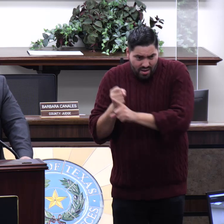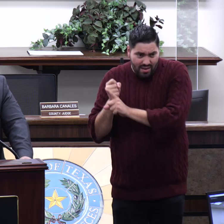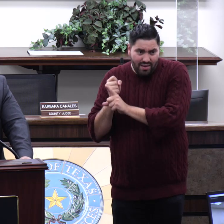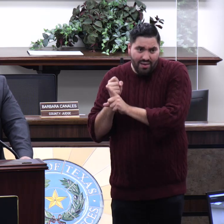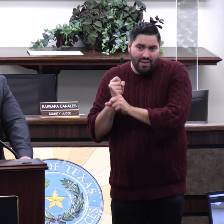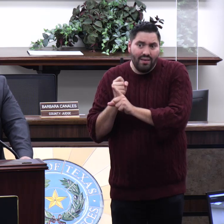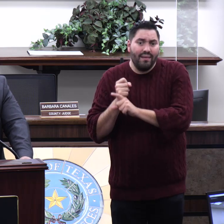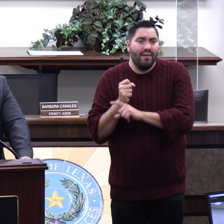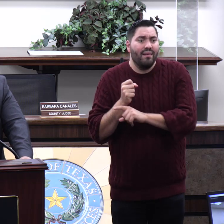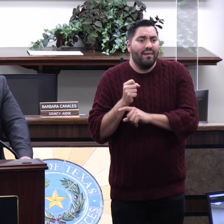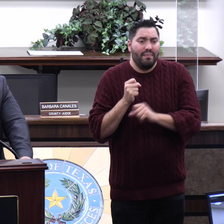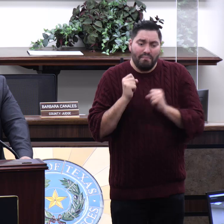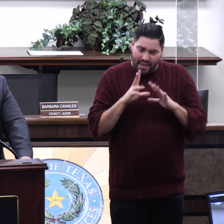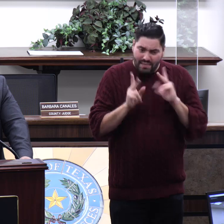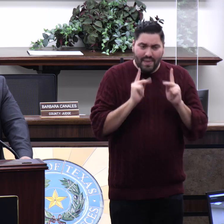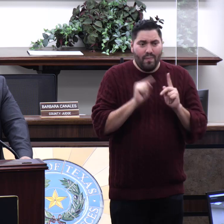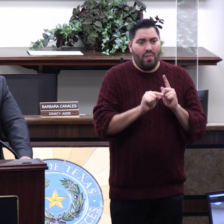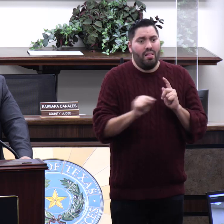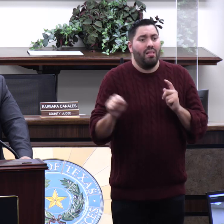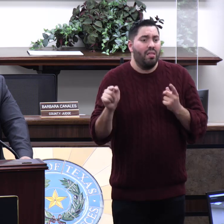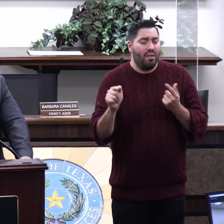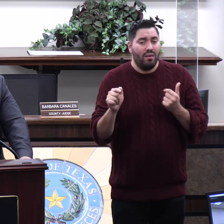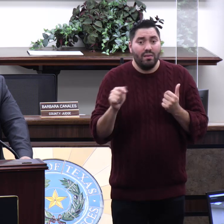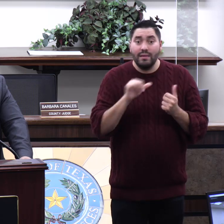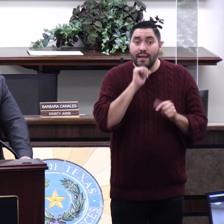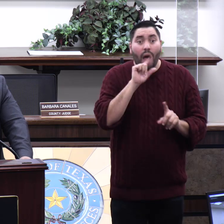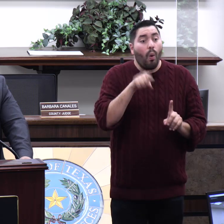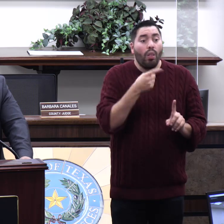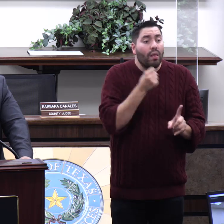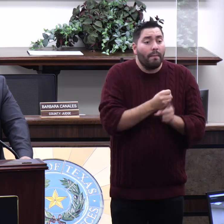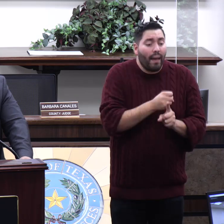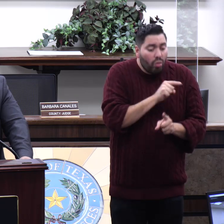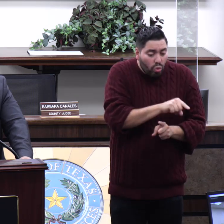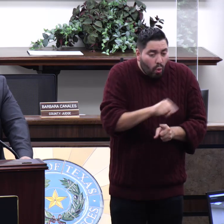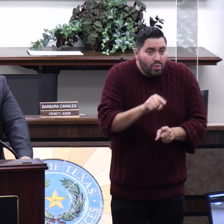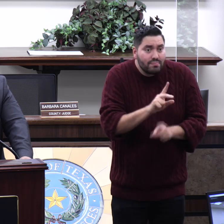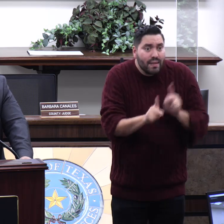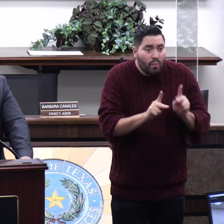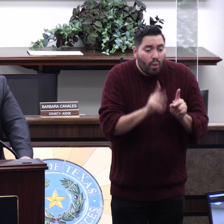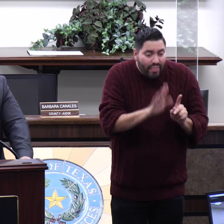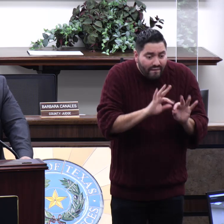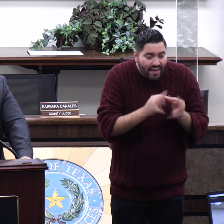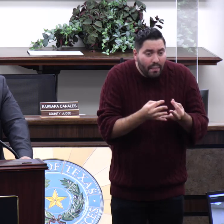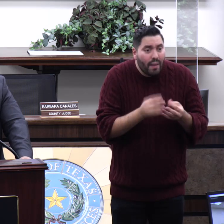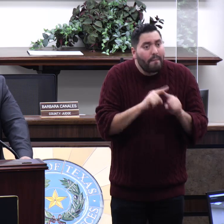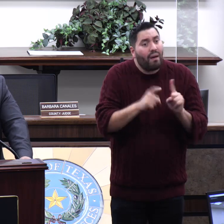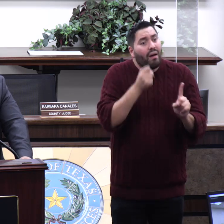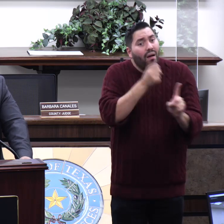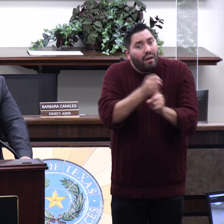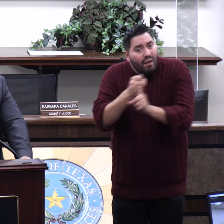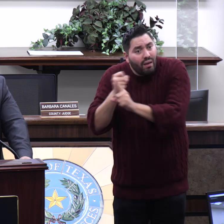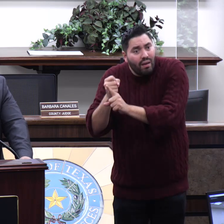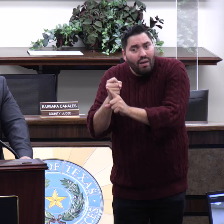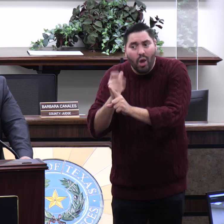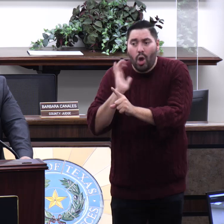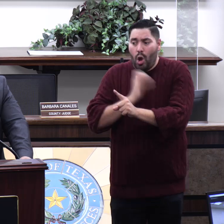enough, impact those patients, those families, but impacted our ability to care for